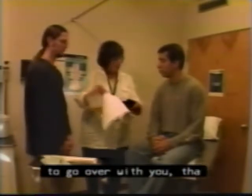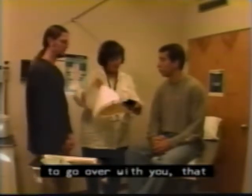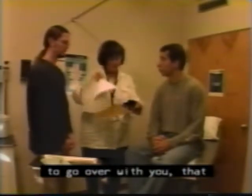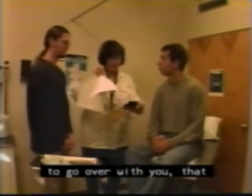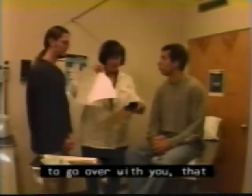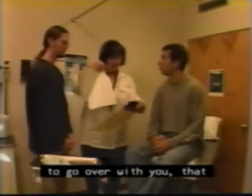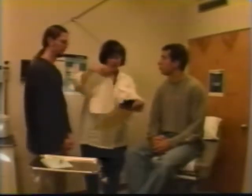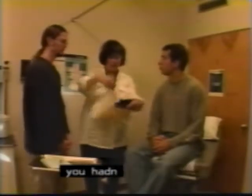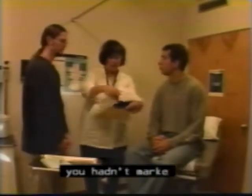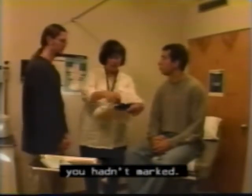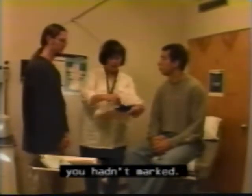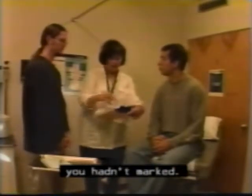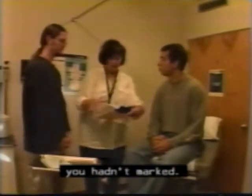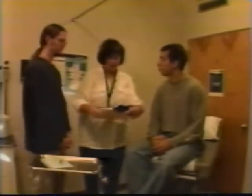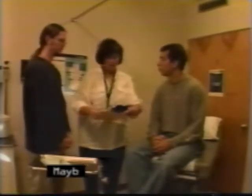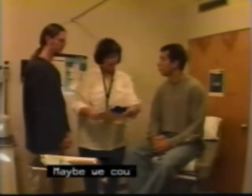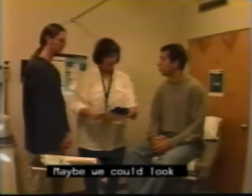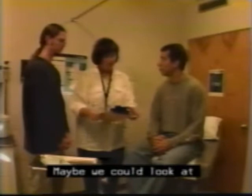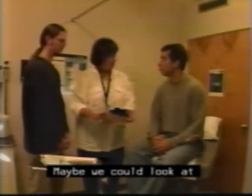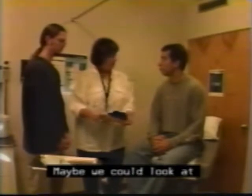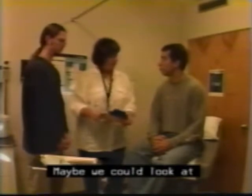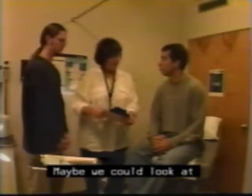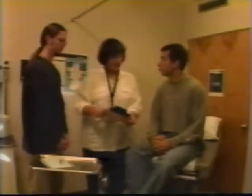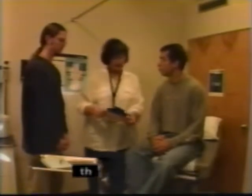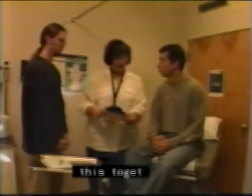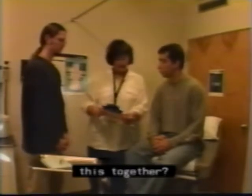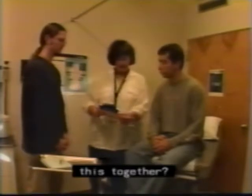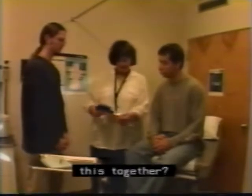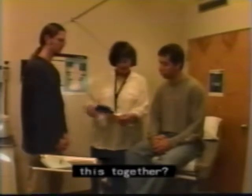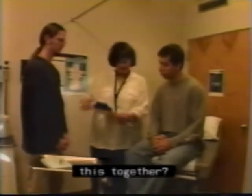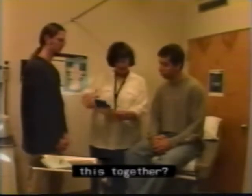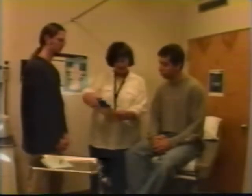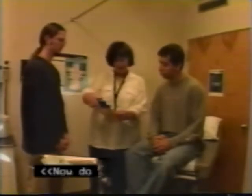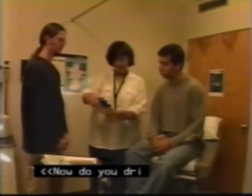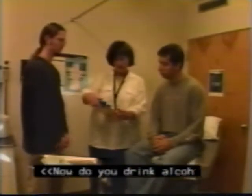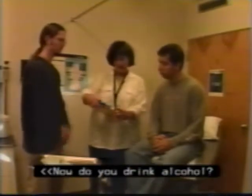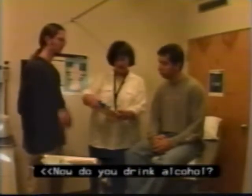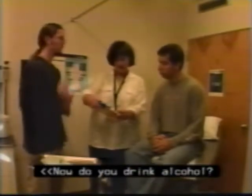marked. Maybe we can look at this together.